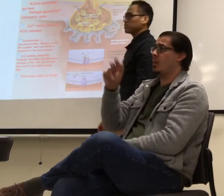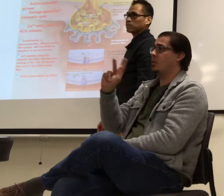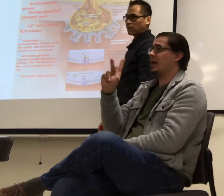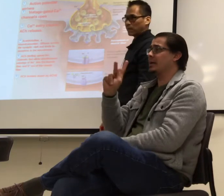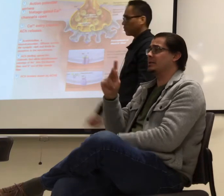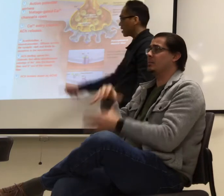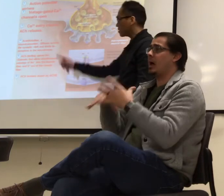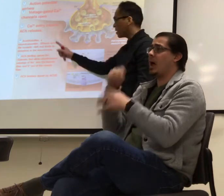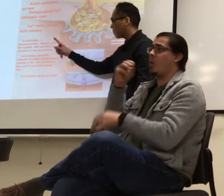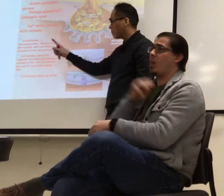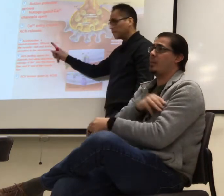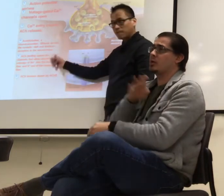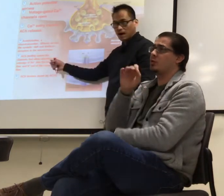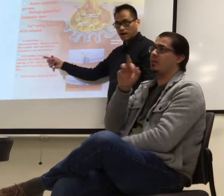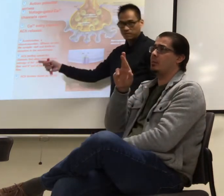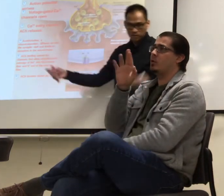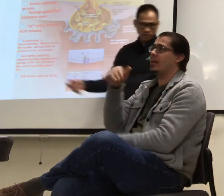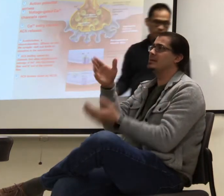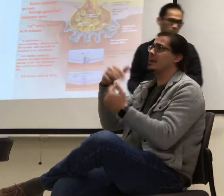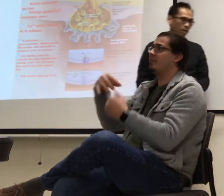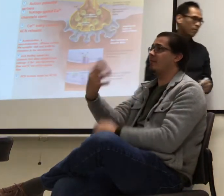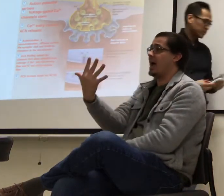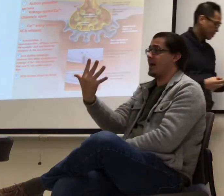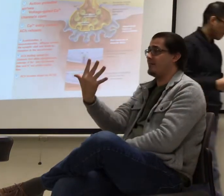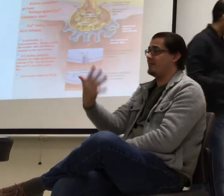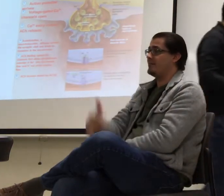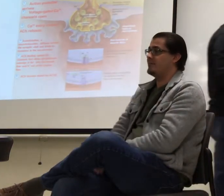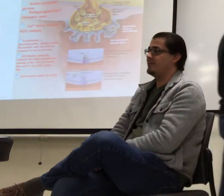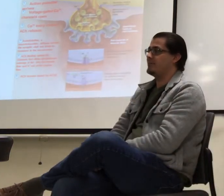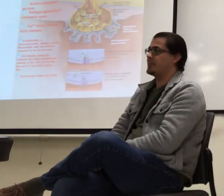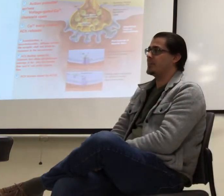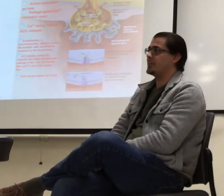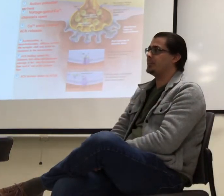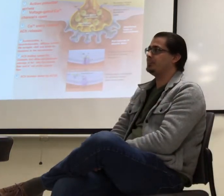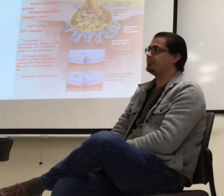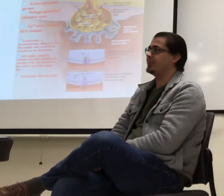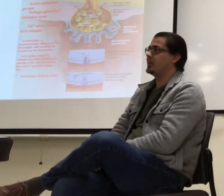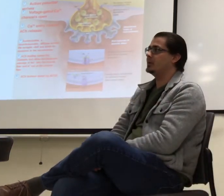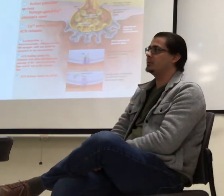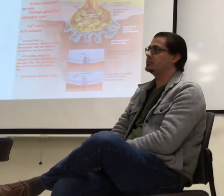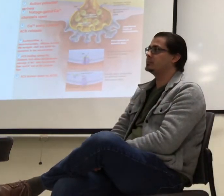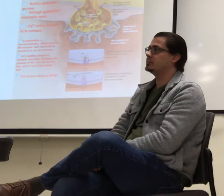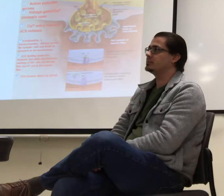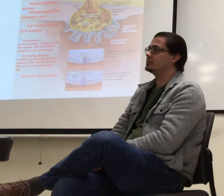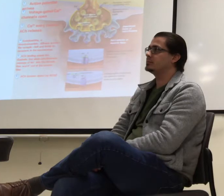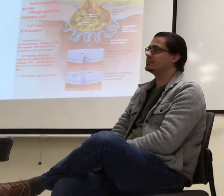out of the muscle fiber. That's step 5. So continuing on with step 5. Step 5.